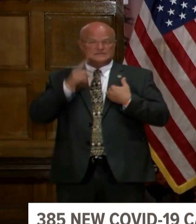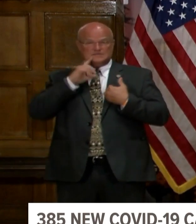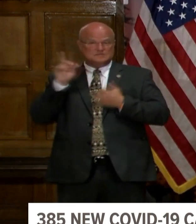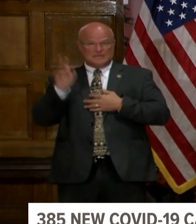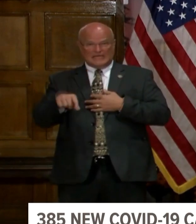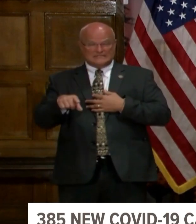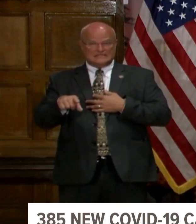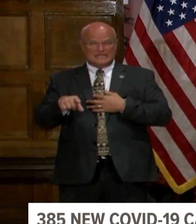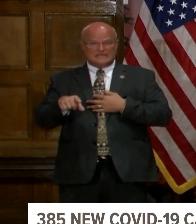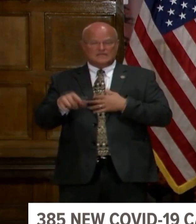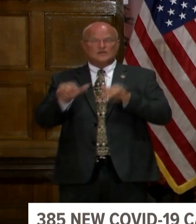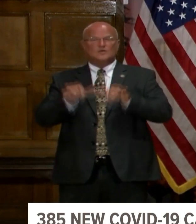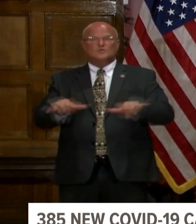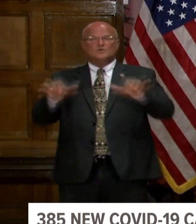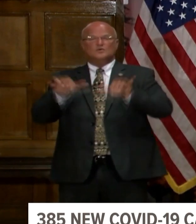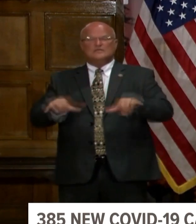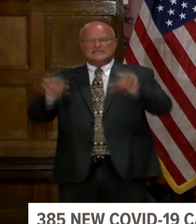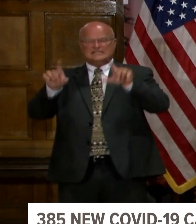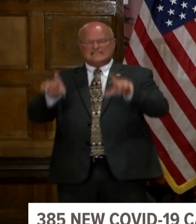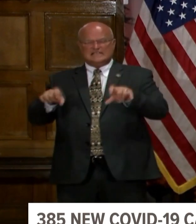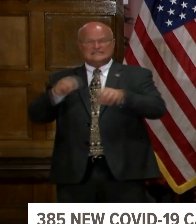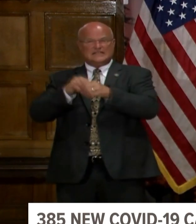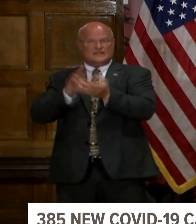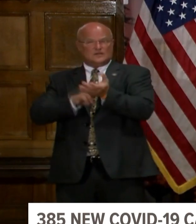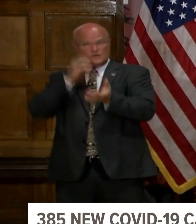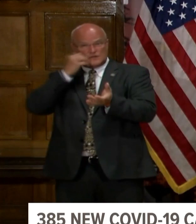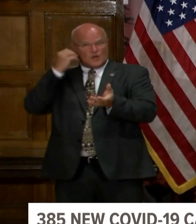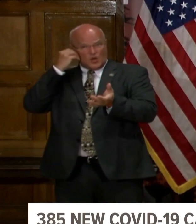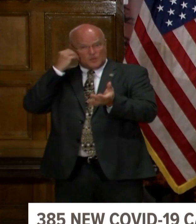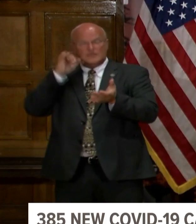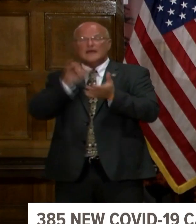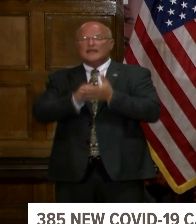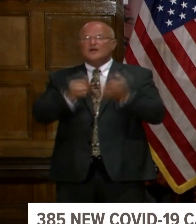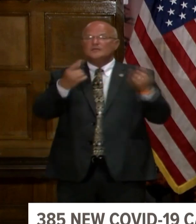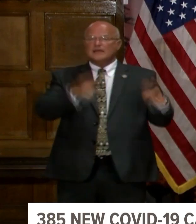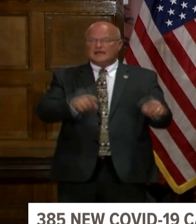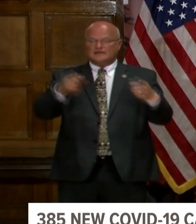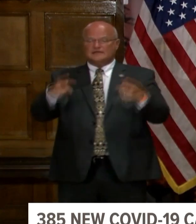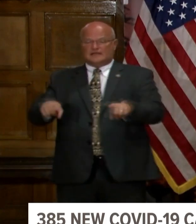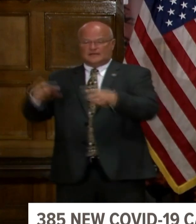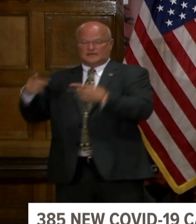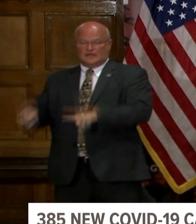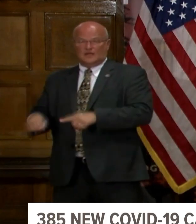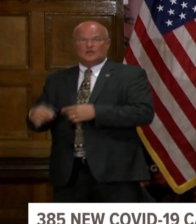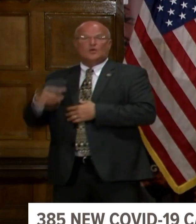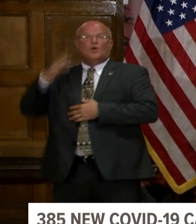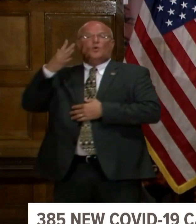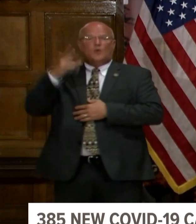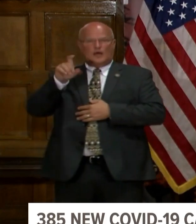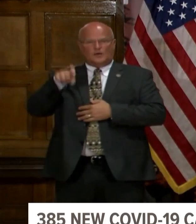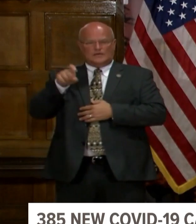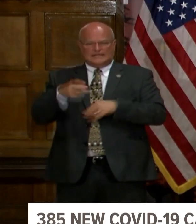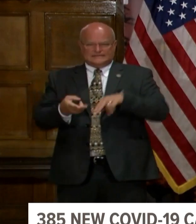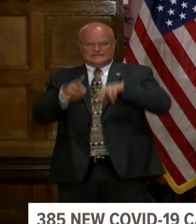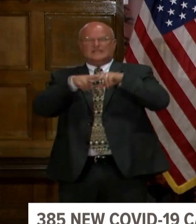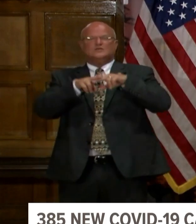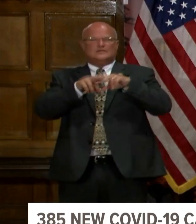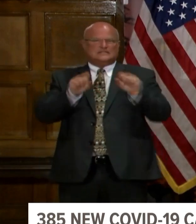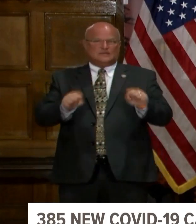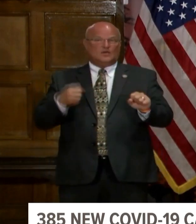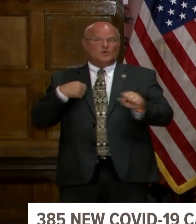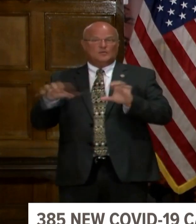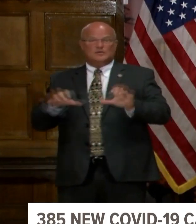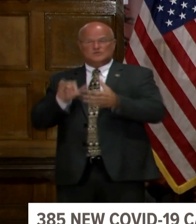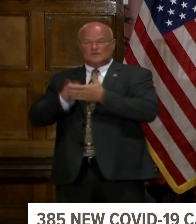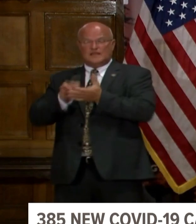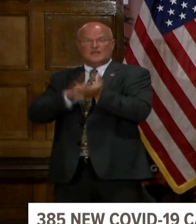mandated routine testing in nursing homes. So that will be going on. And again, that is one of the reasons why we need the increased capacity, because we're going to be doing